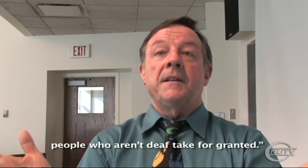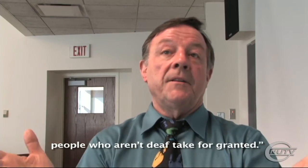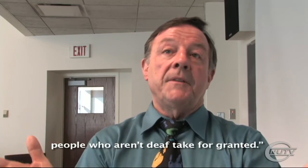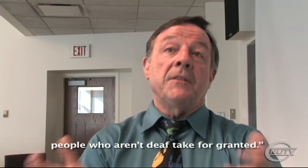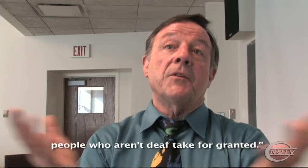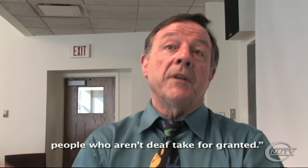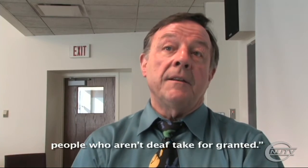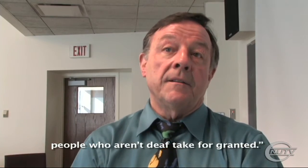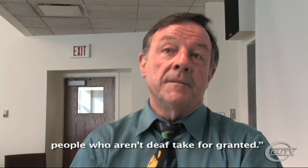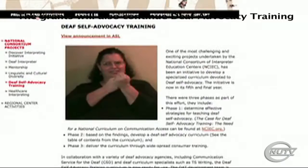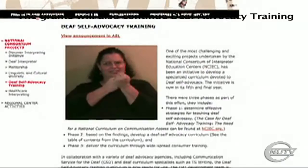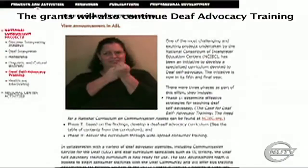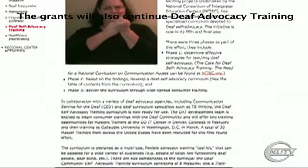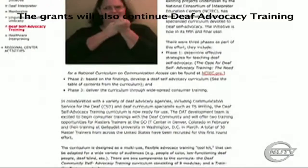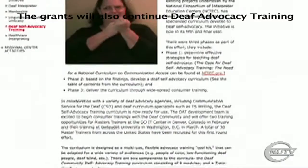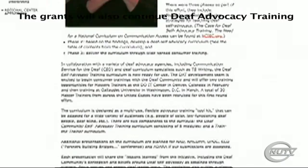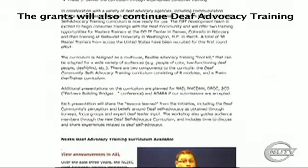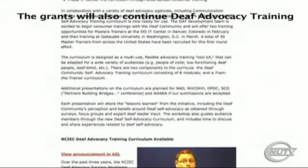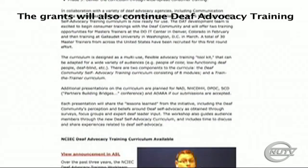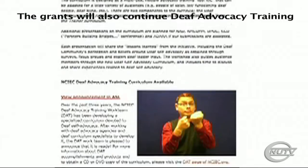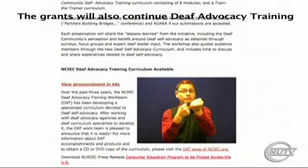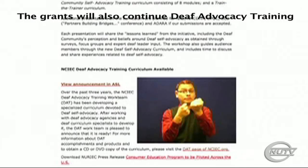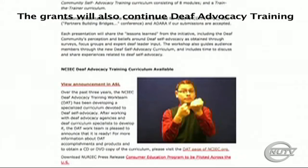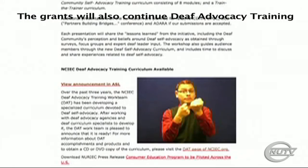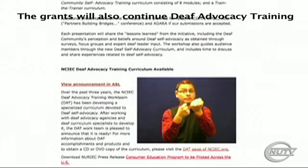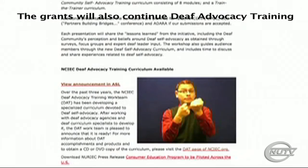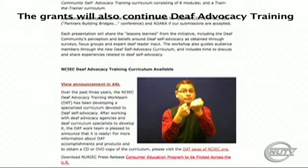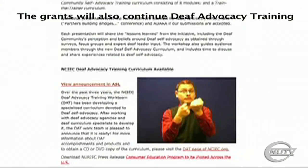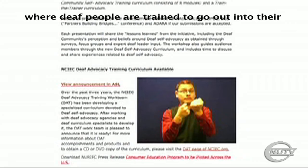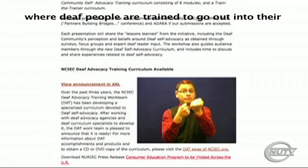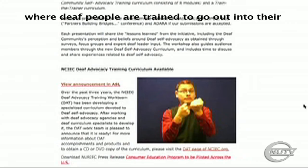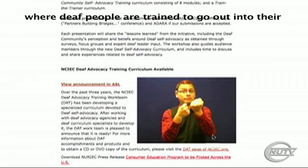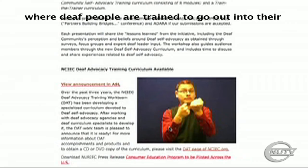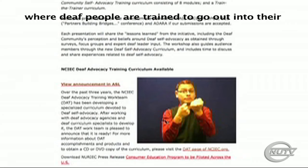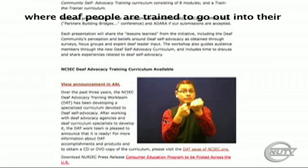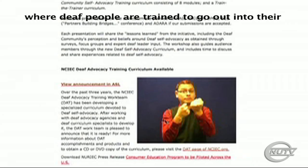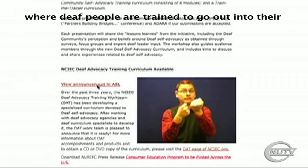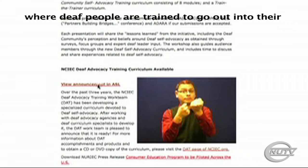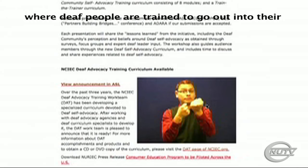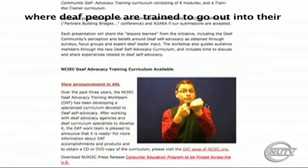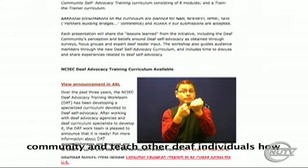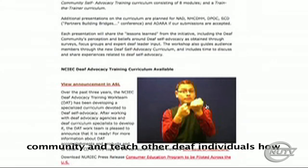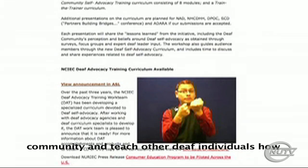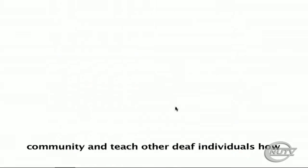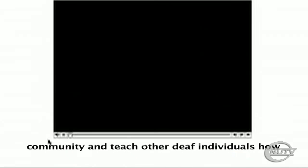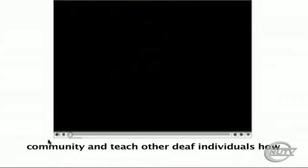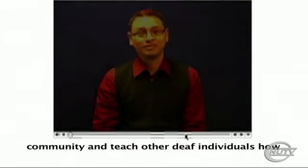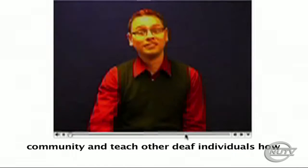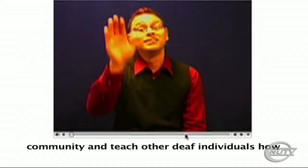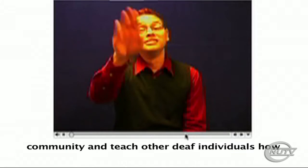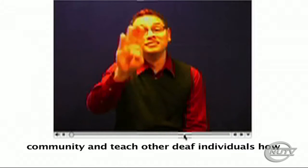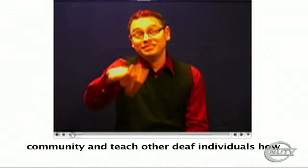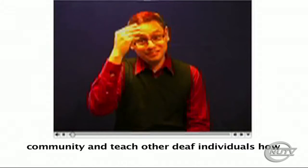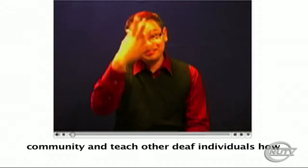who aren't deaf take for granted. The grants will also continue deaf advocacy training, where deaf people are trained to go out into their community and